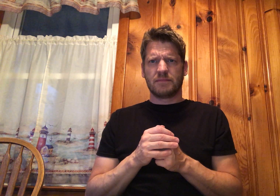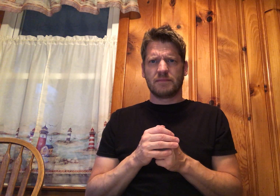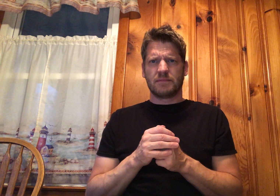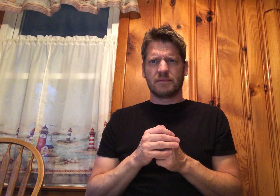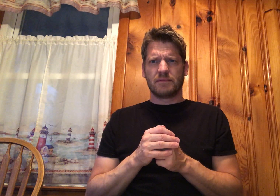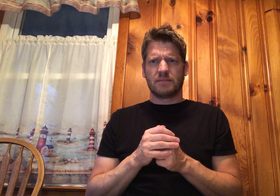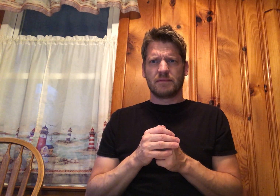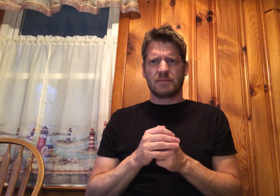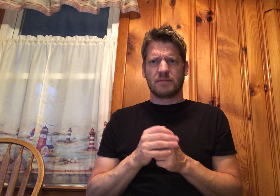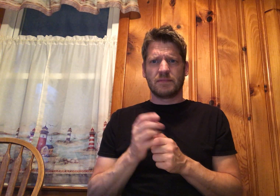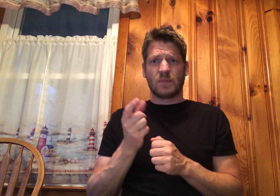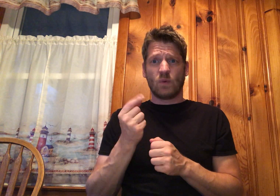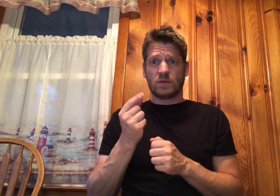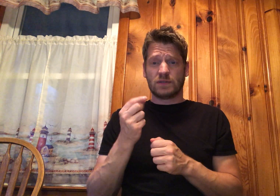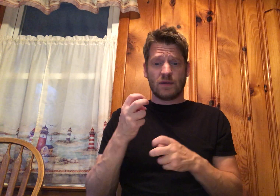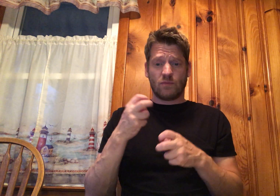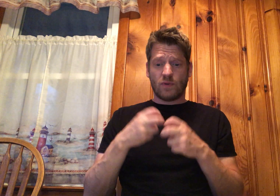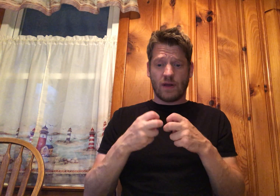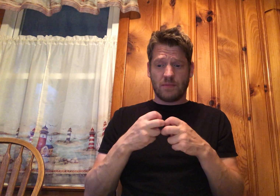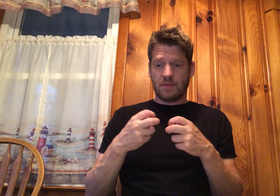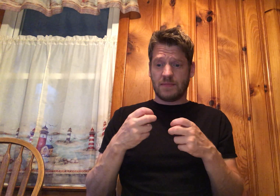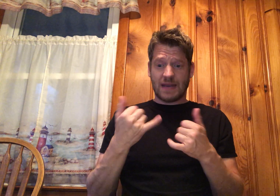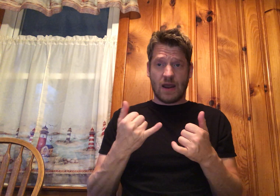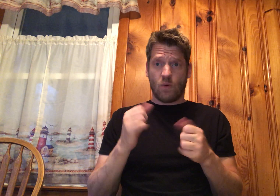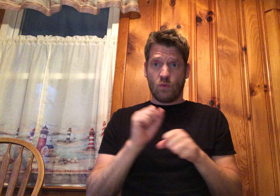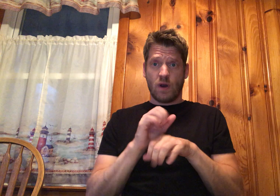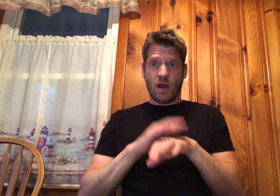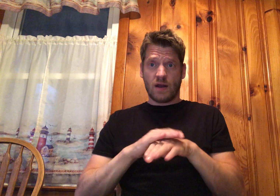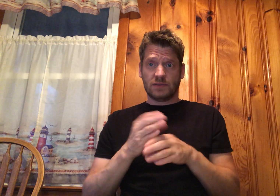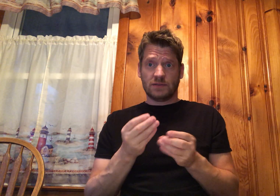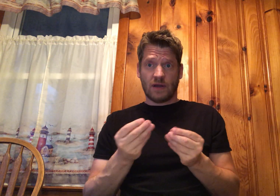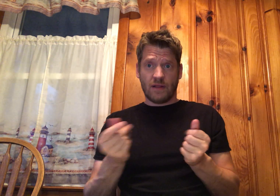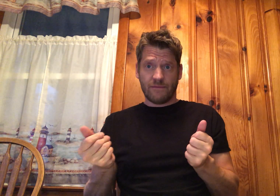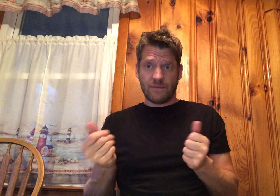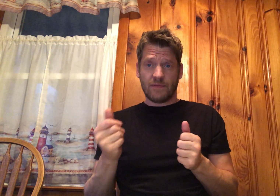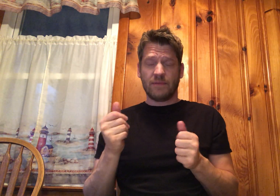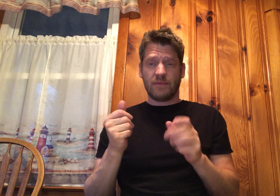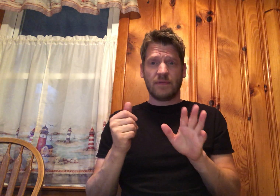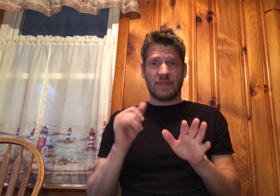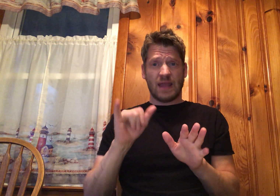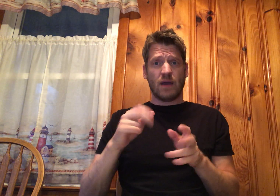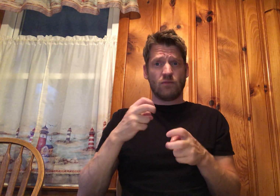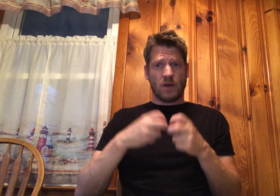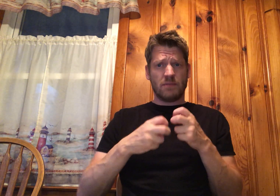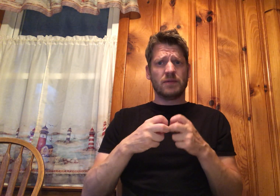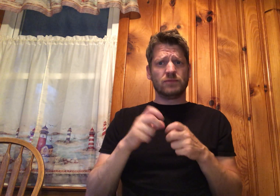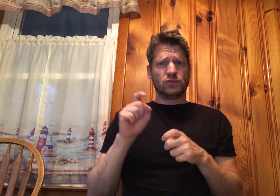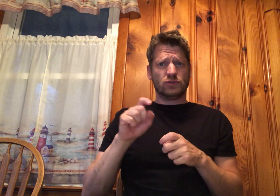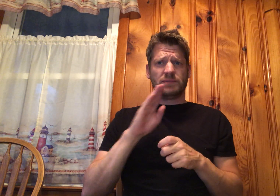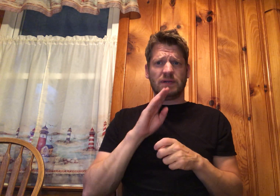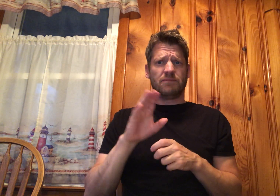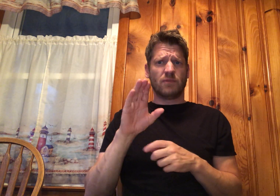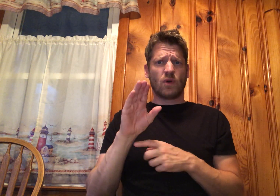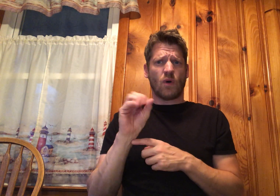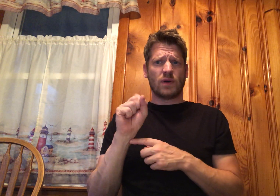the problem that we are solving, that problem should be cost effective. So engineering